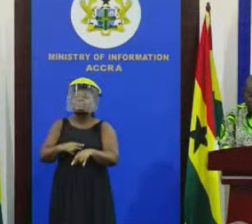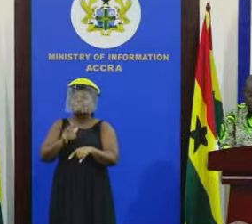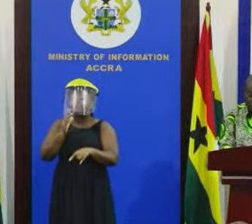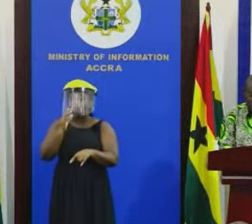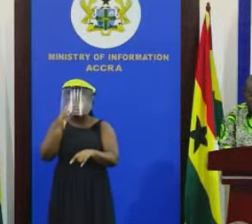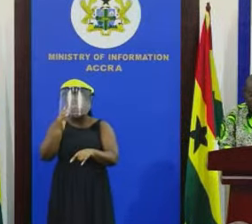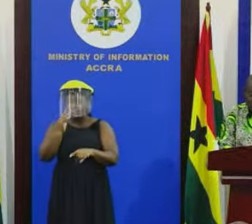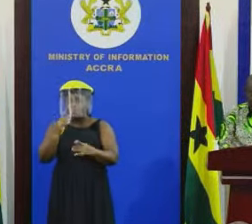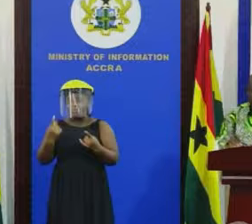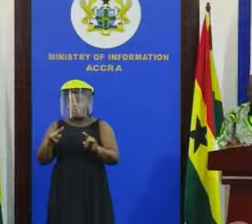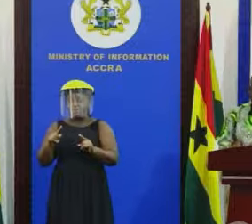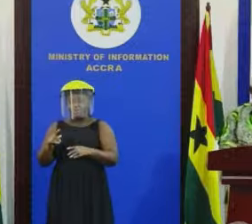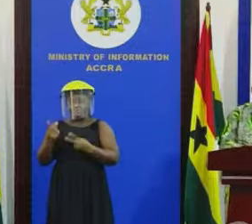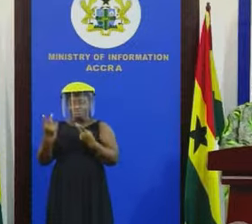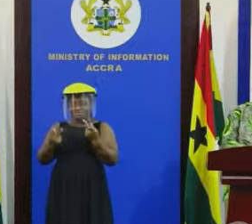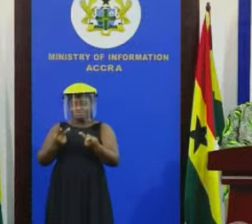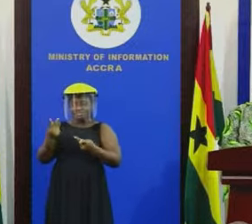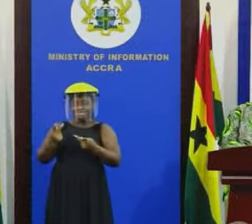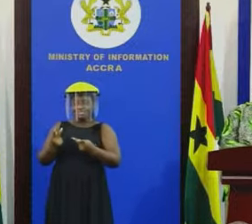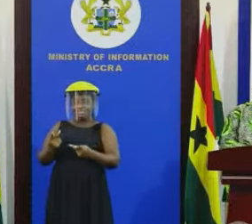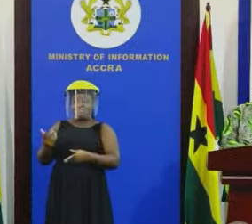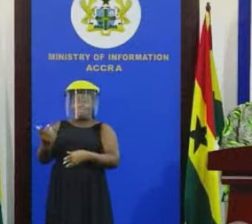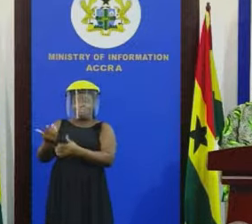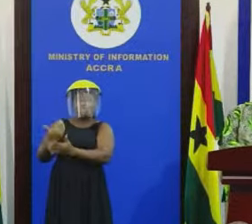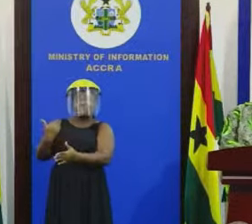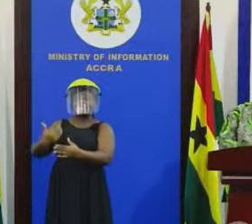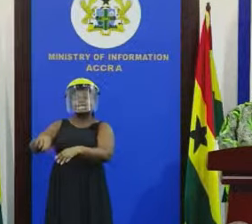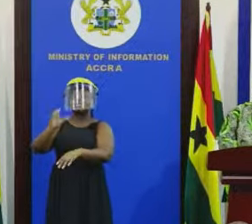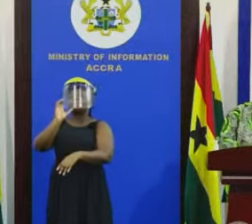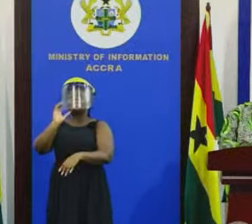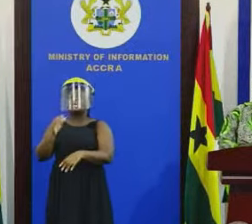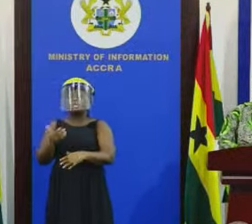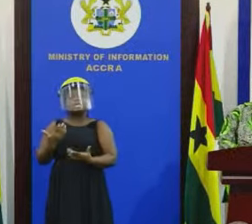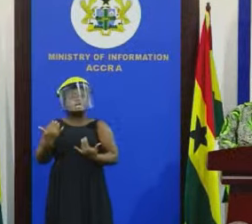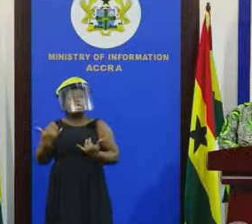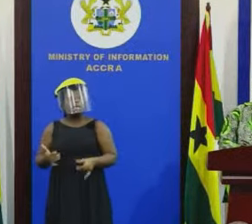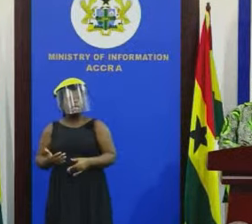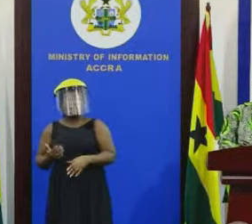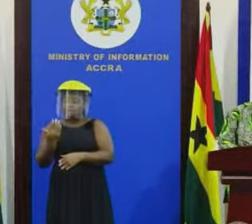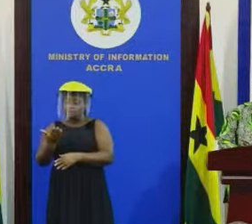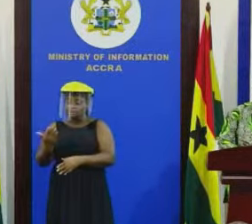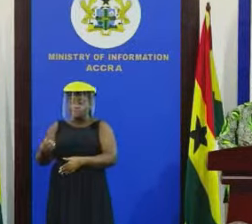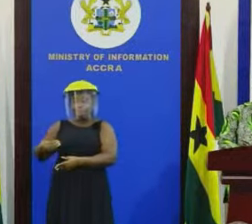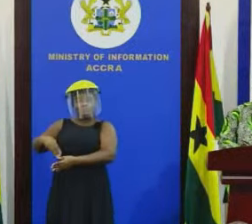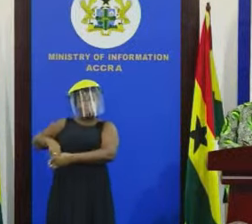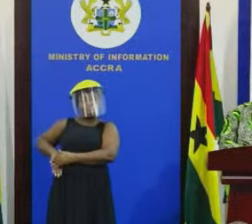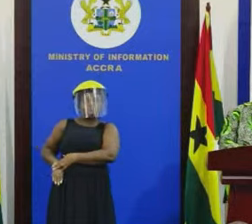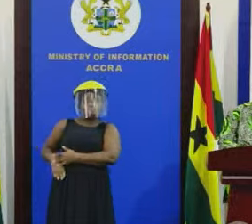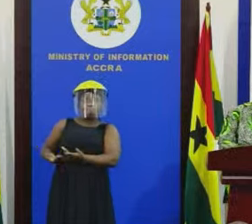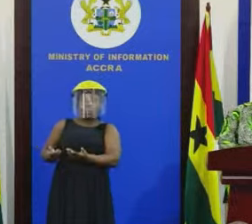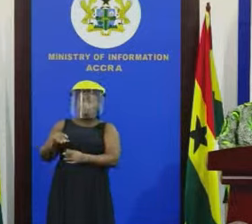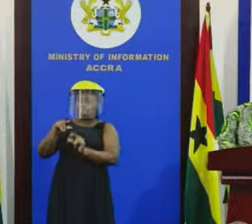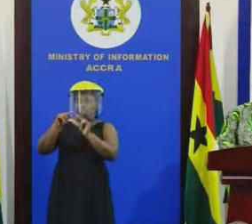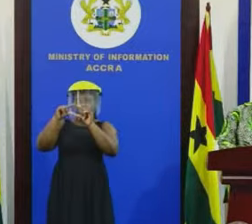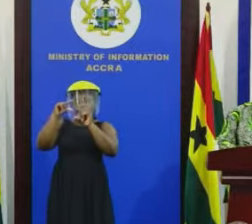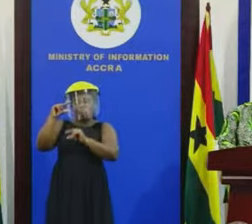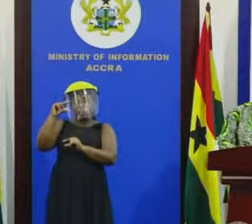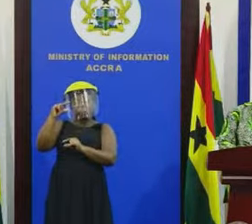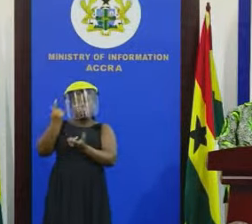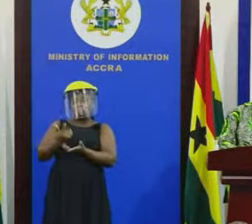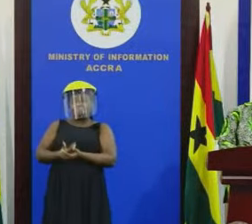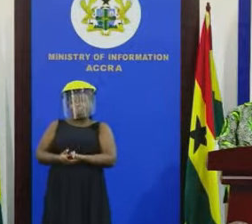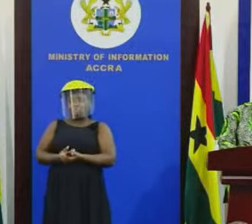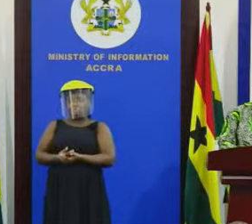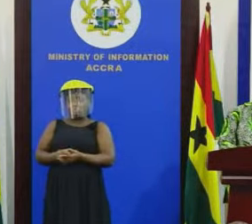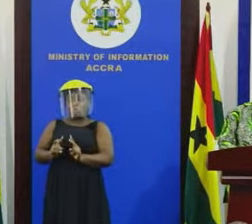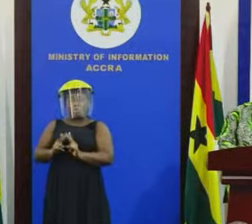visit a blue kiosk to get something to drink. Now the things are carried in packets by way of sachet.